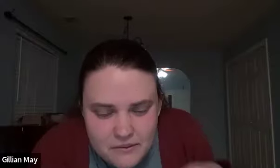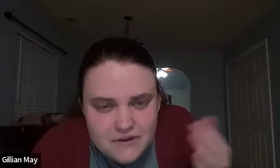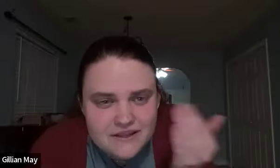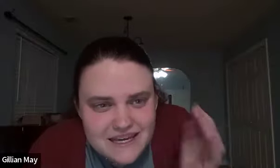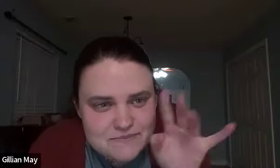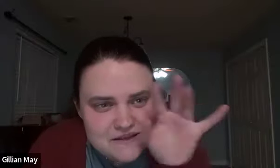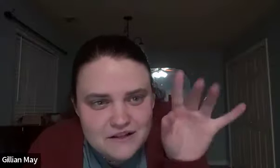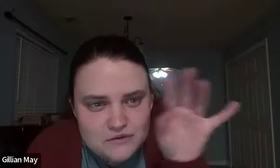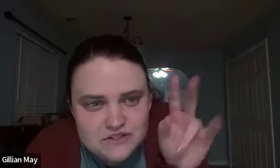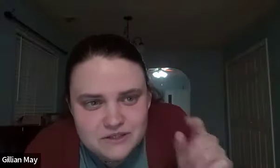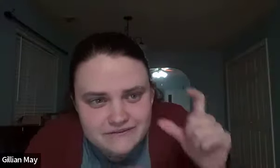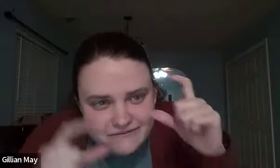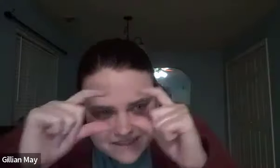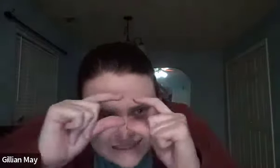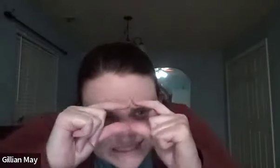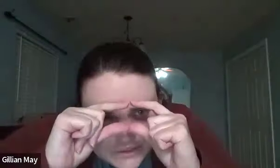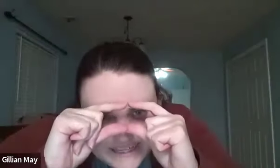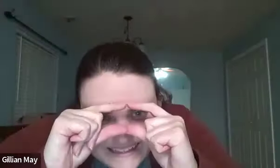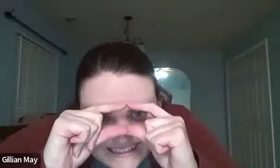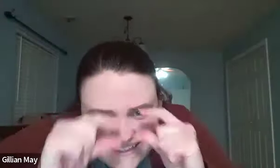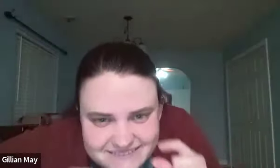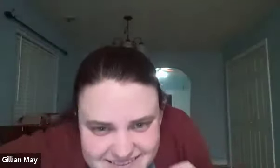Oh, you gotta spell it closer. Like I said, so tiny.